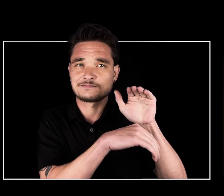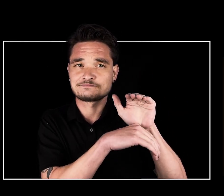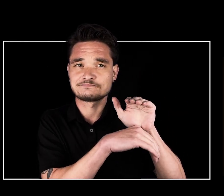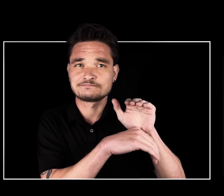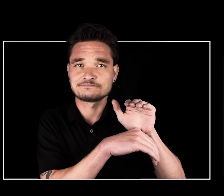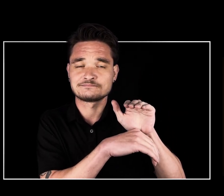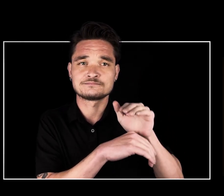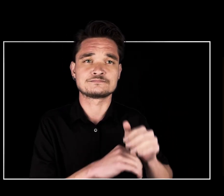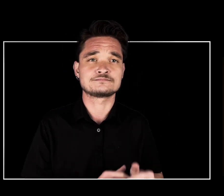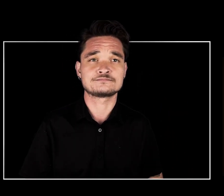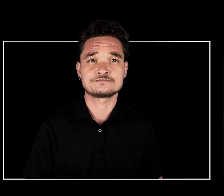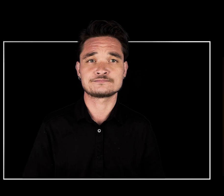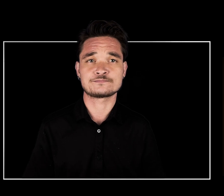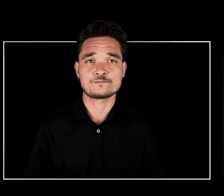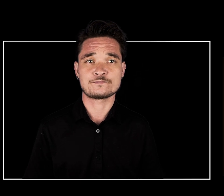that afternoon.